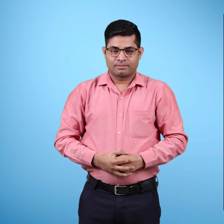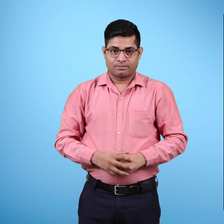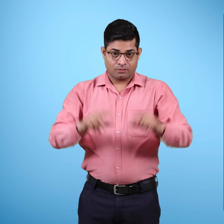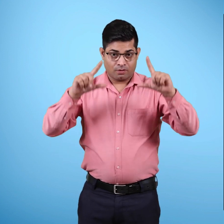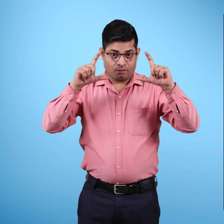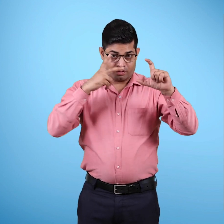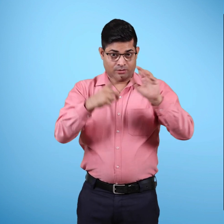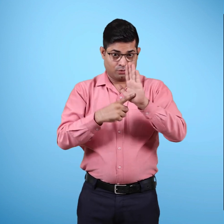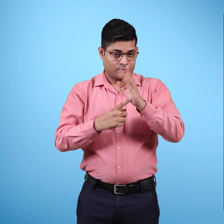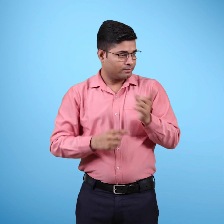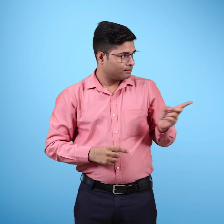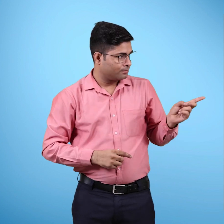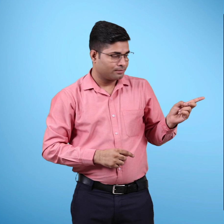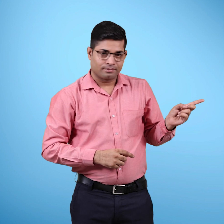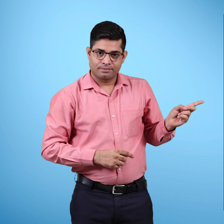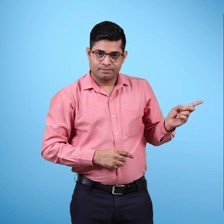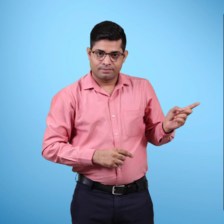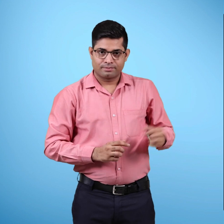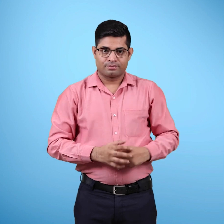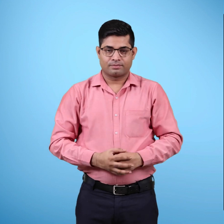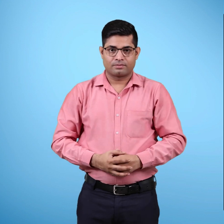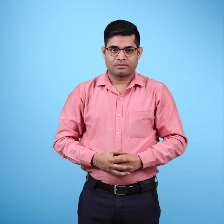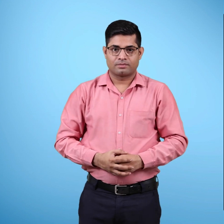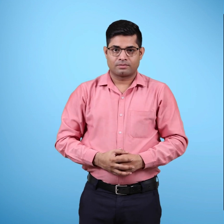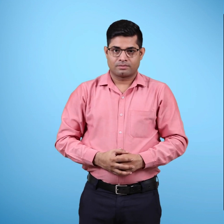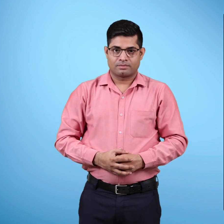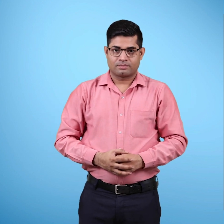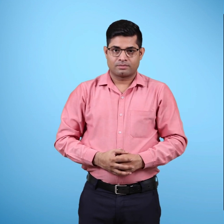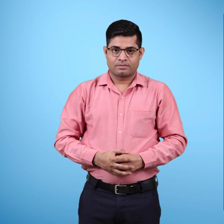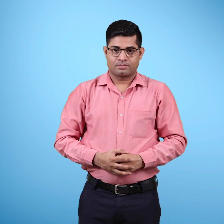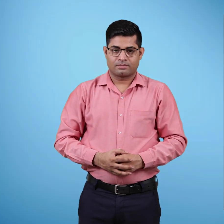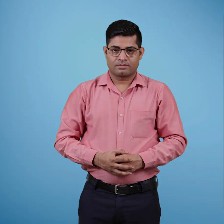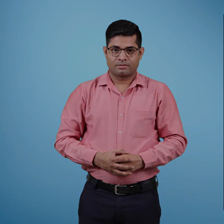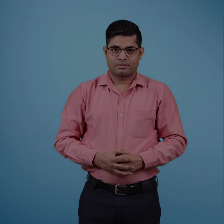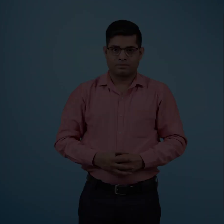Figure 7.18 shows stem as two-way traffic street.